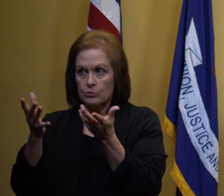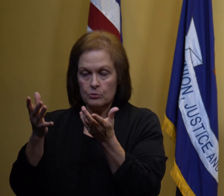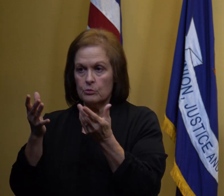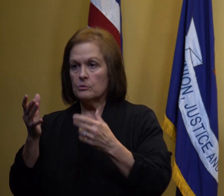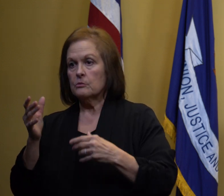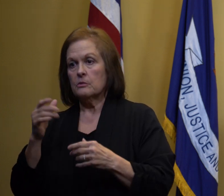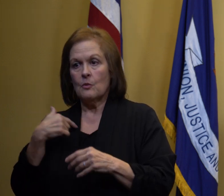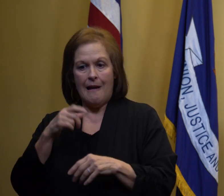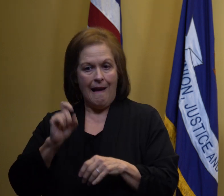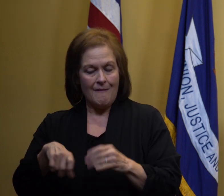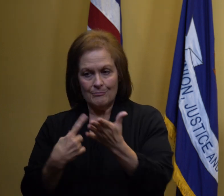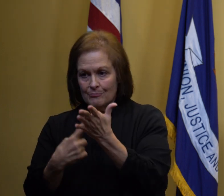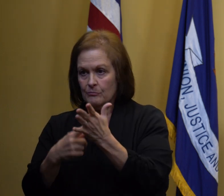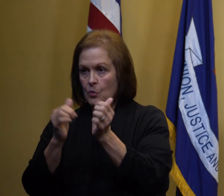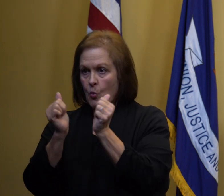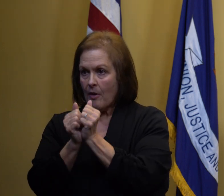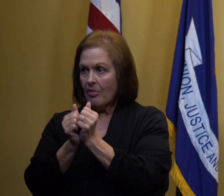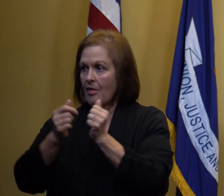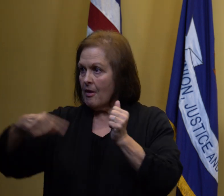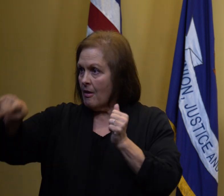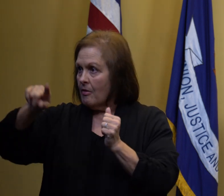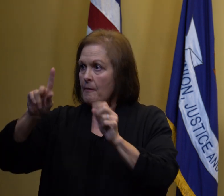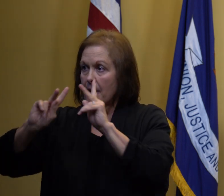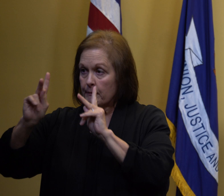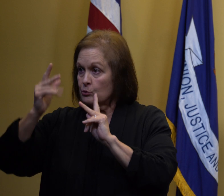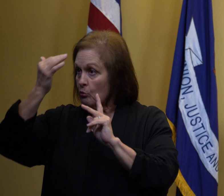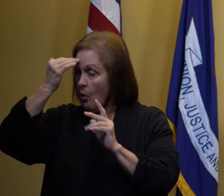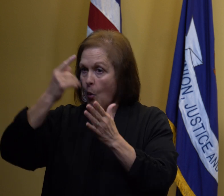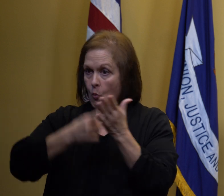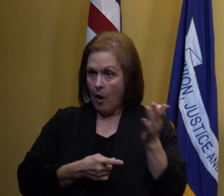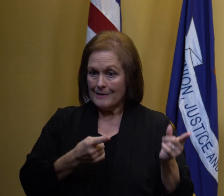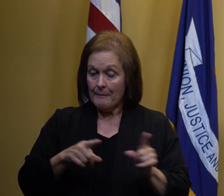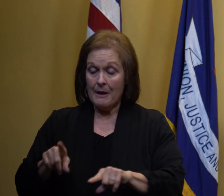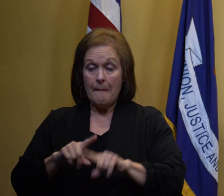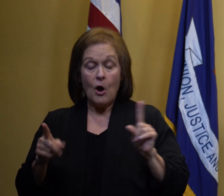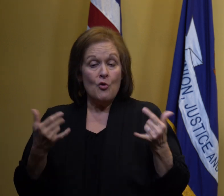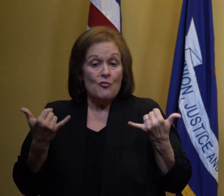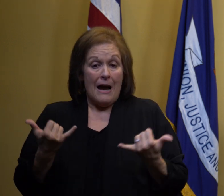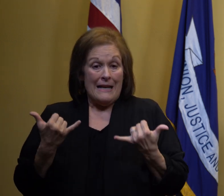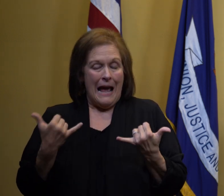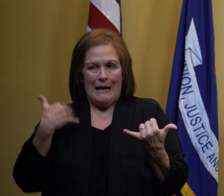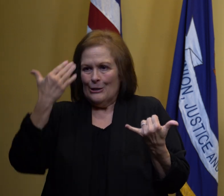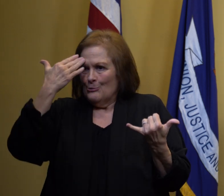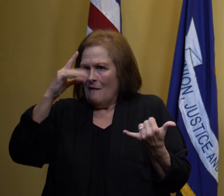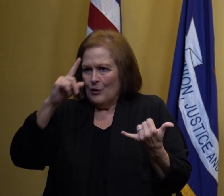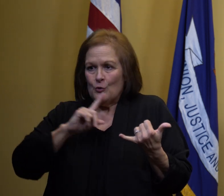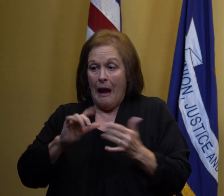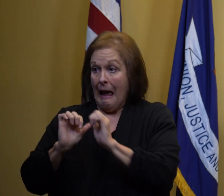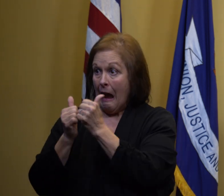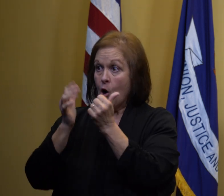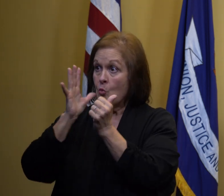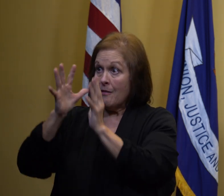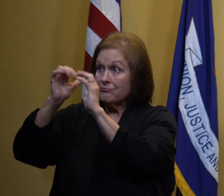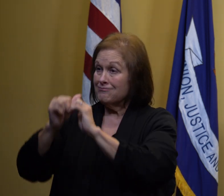stakeholders that can provide us with the level of detail that you're asking me for. Right now, I don't have that information. We haven't